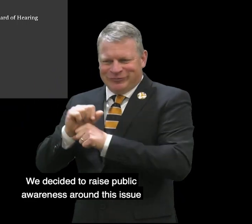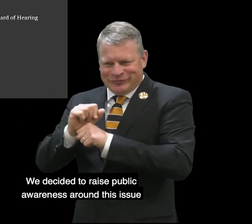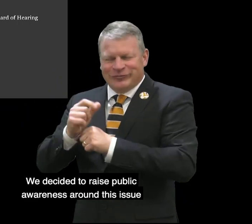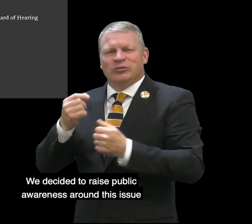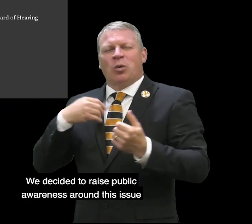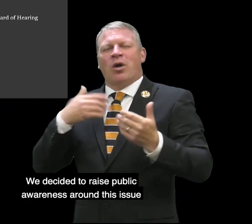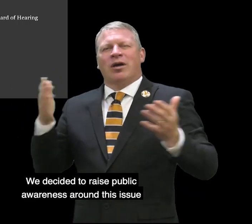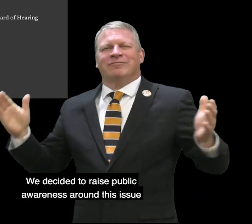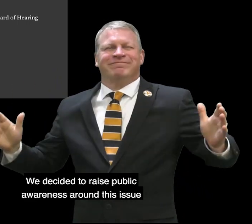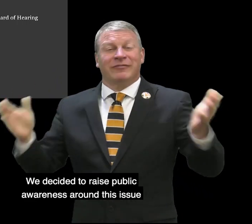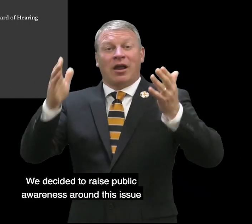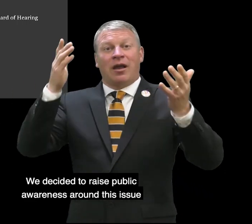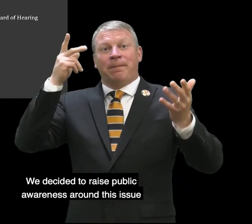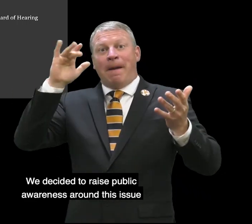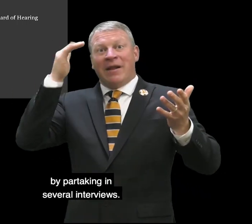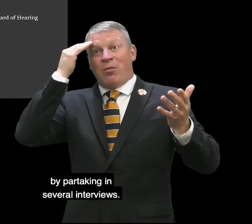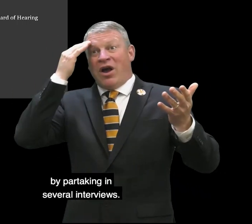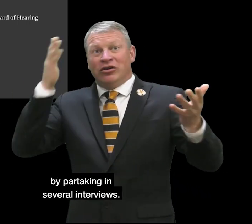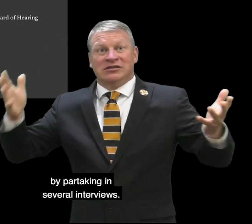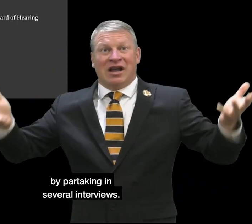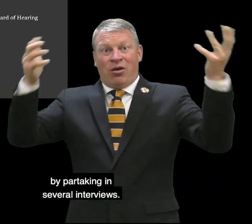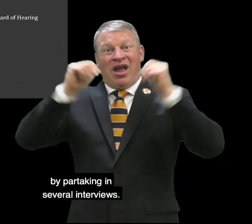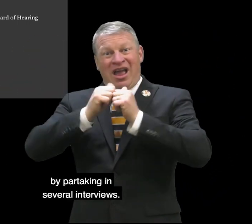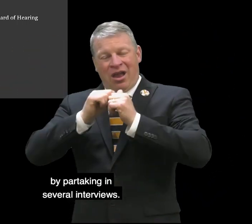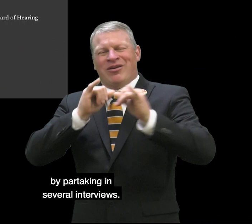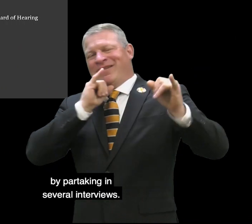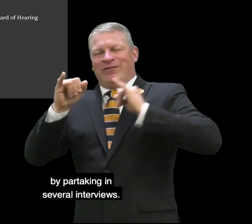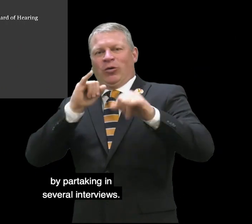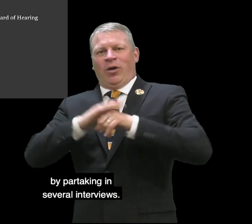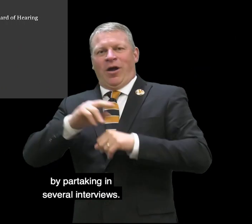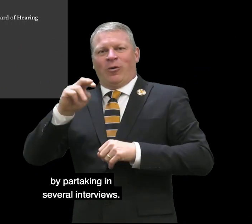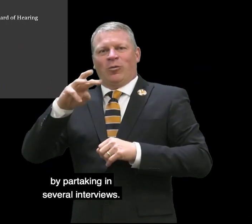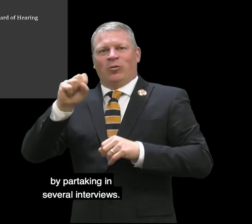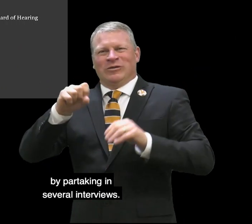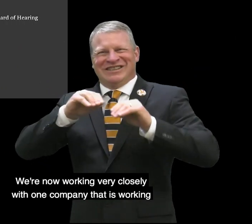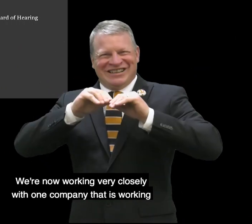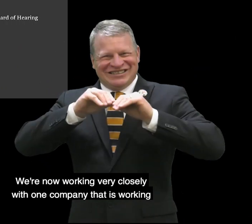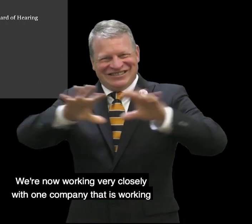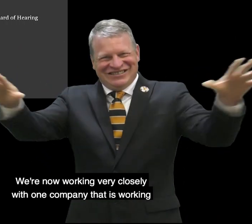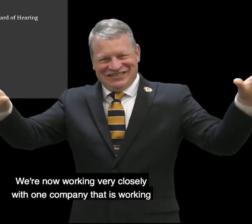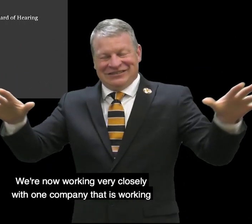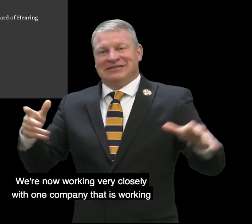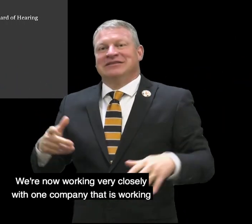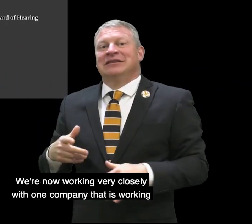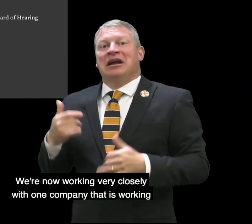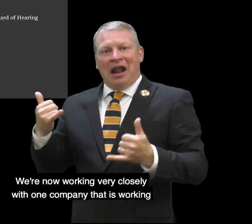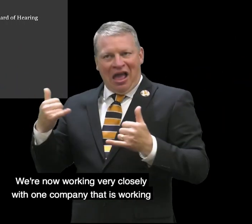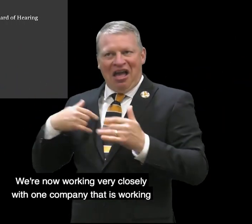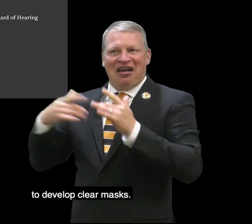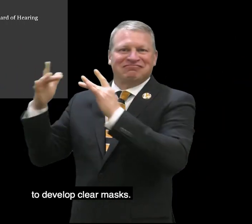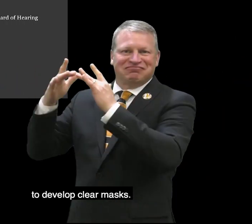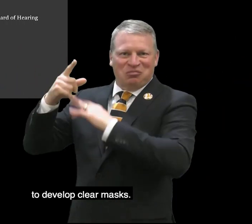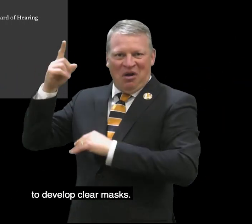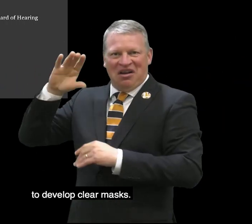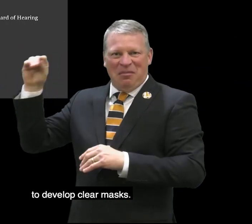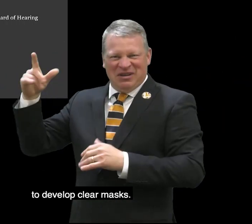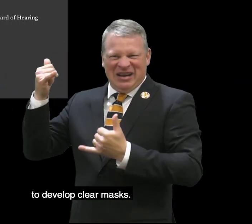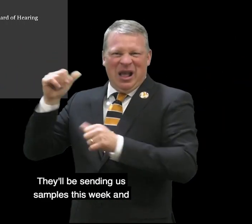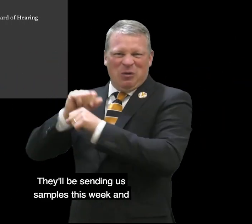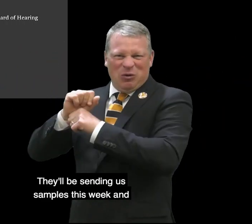truly a barrier to those communication modalities. We decided to raise public awareness around this issue by partaking in